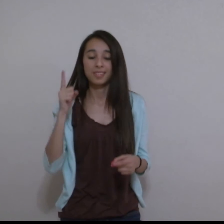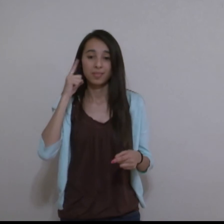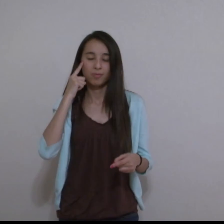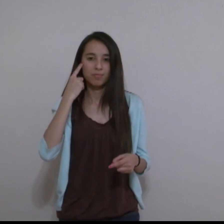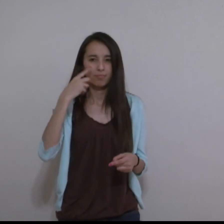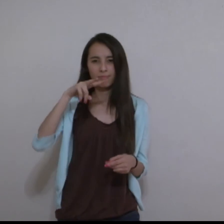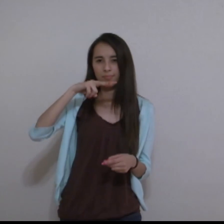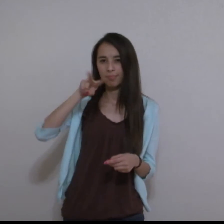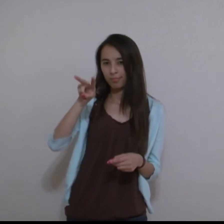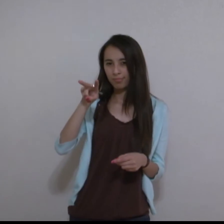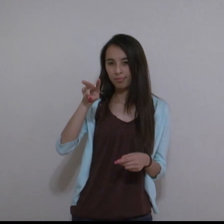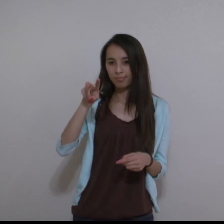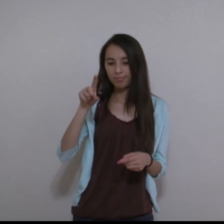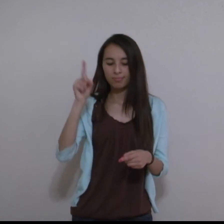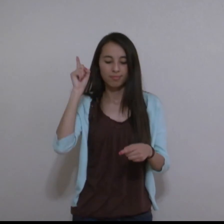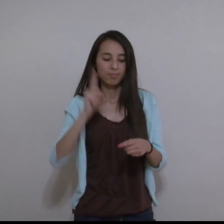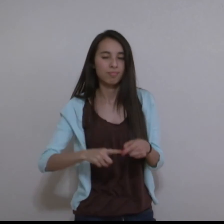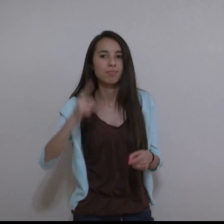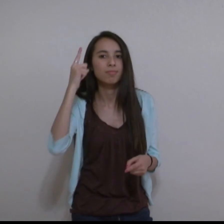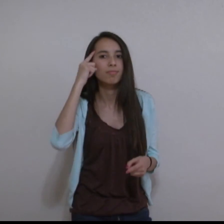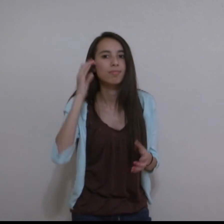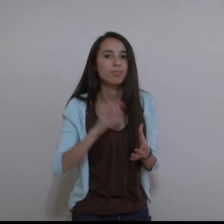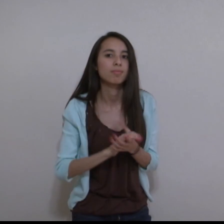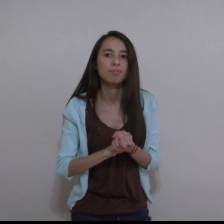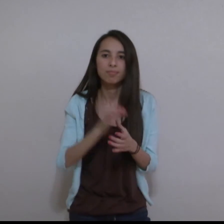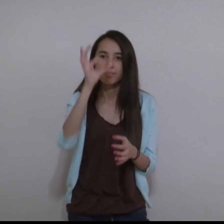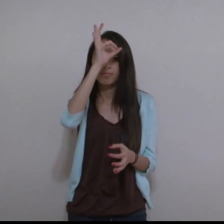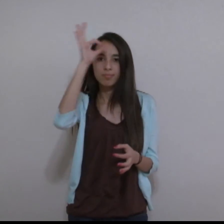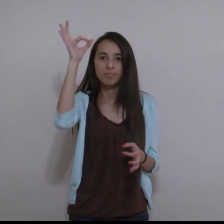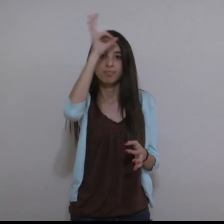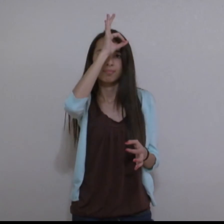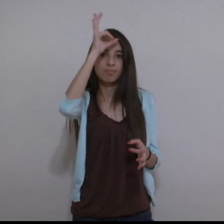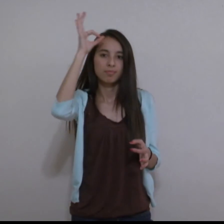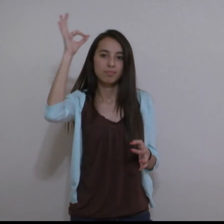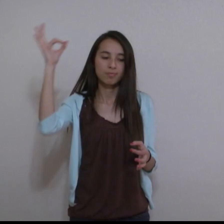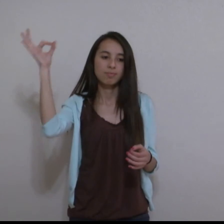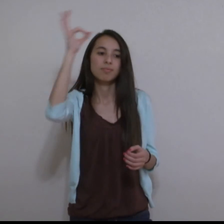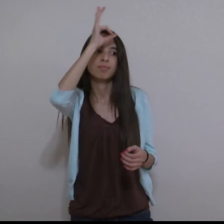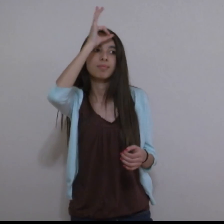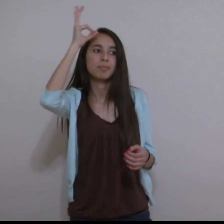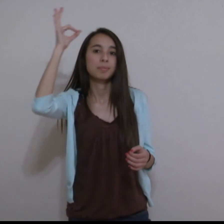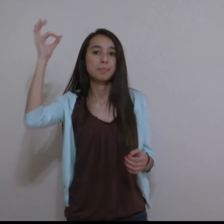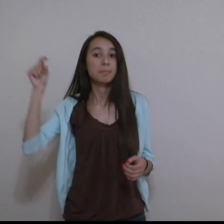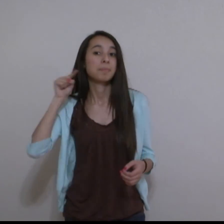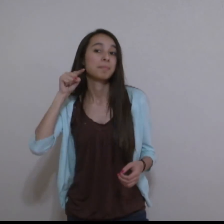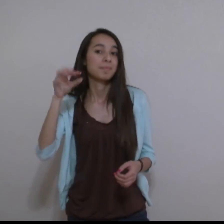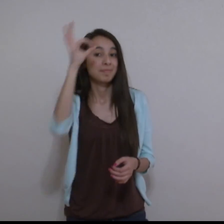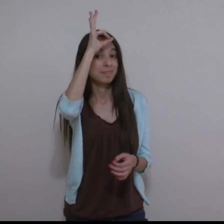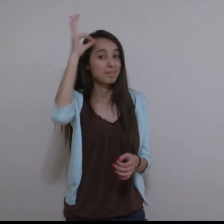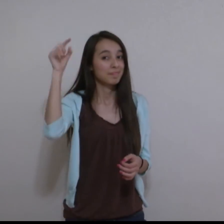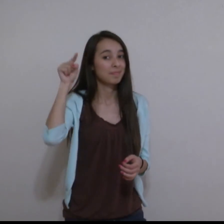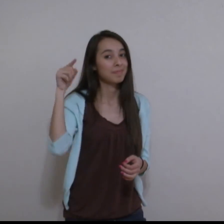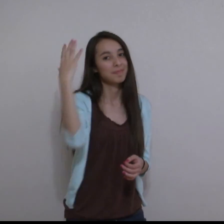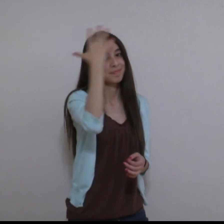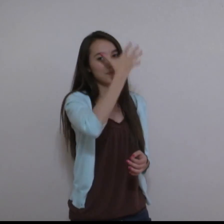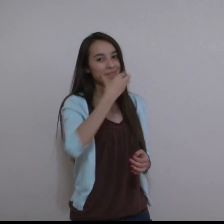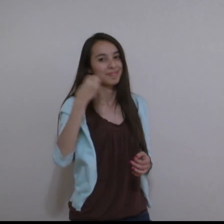looking at you and I can't believe You don't know, you don't know you're